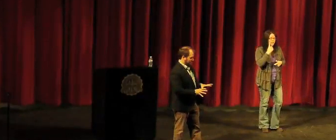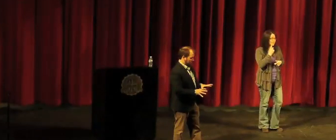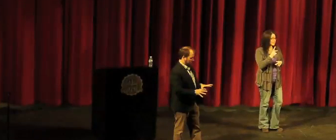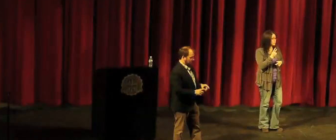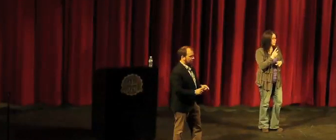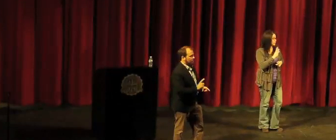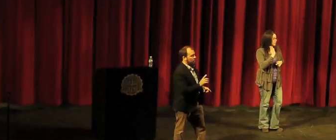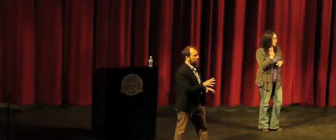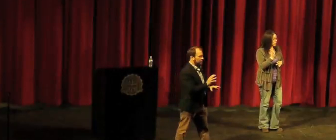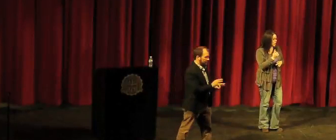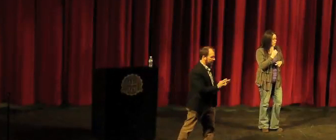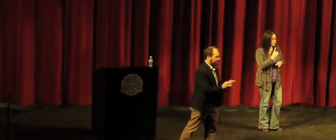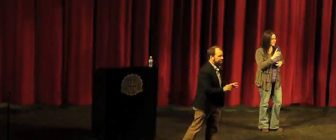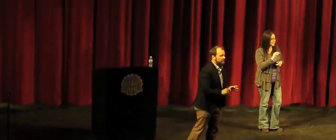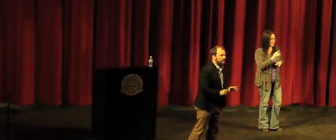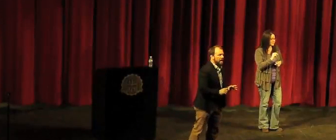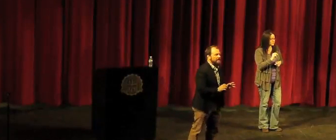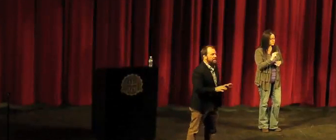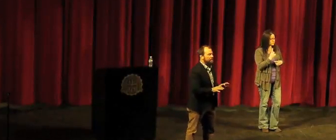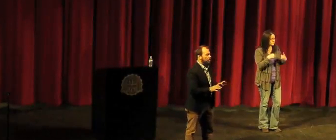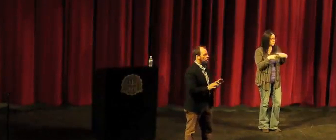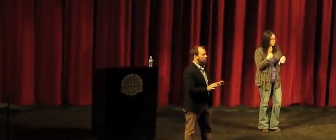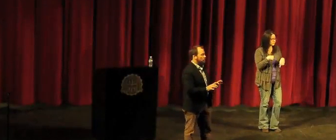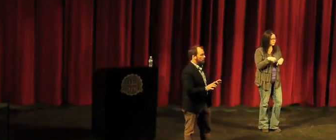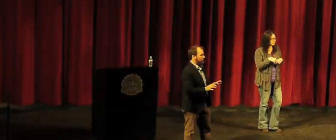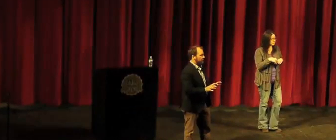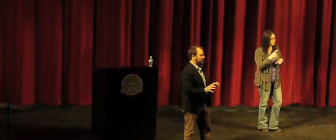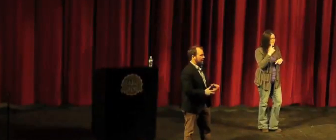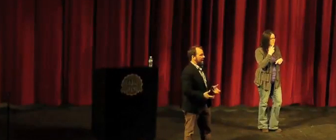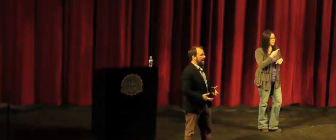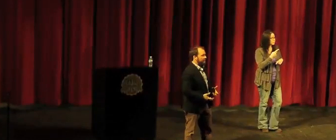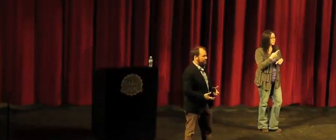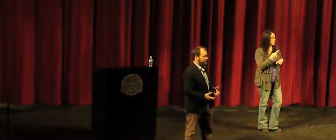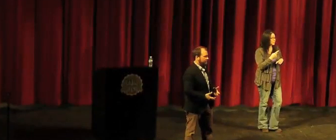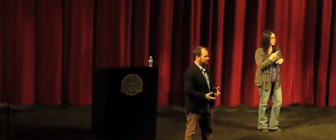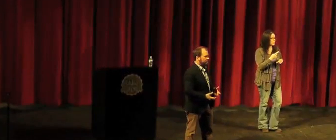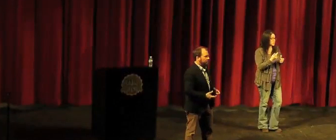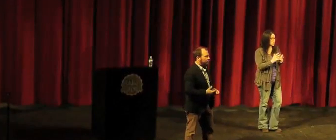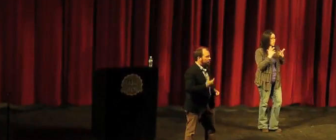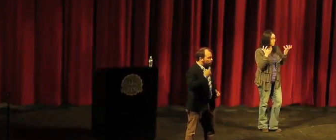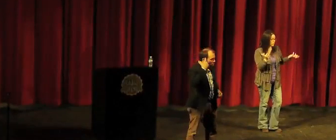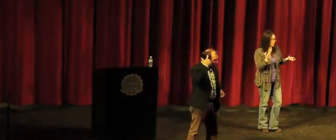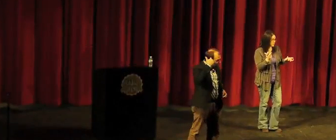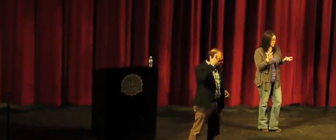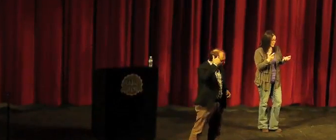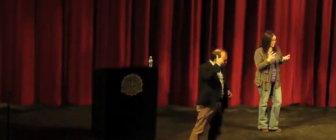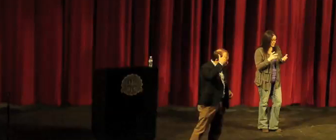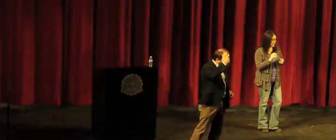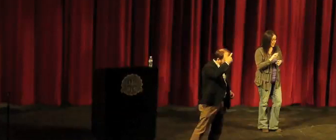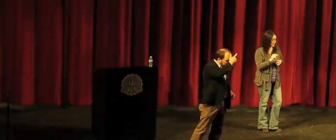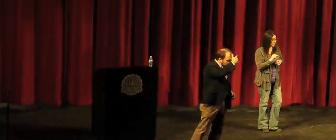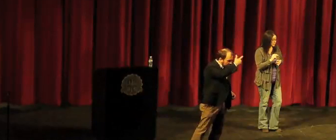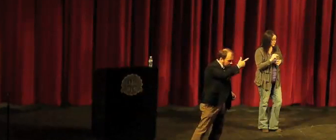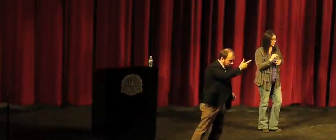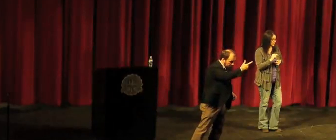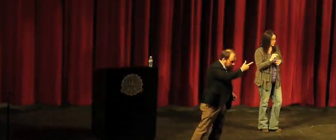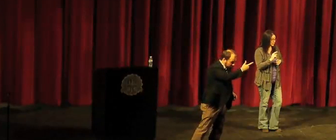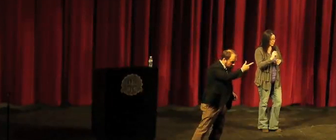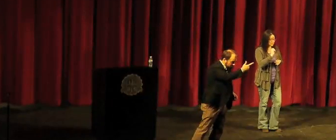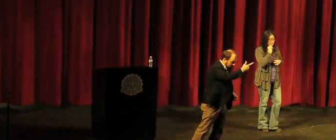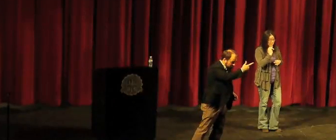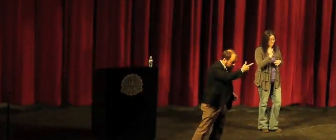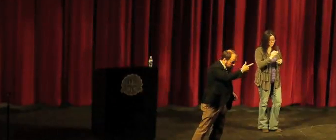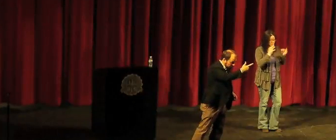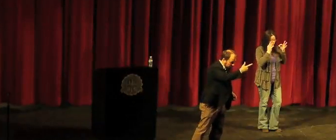act, let me back up. I think we overwhelmingly act not as the conclusion of